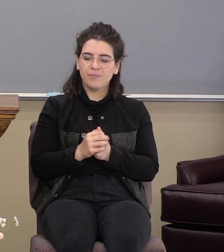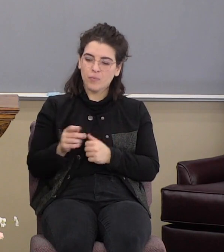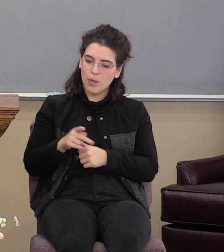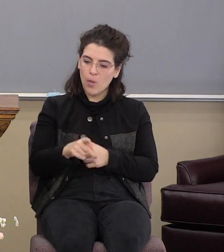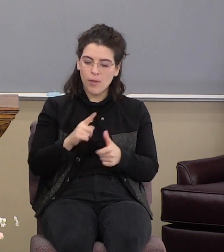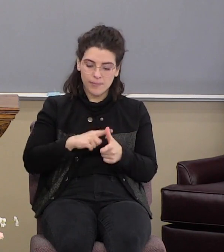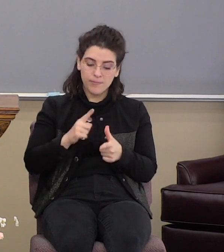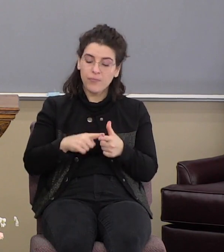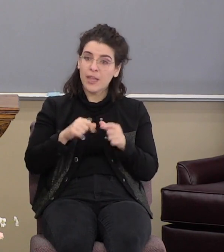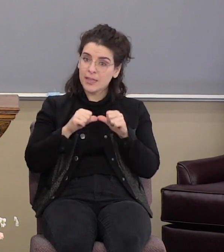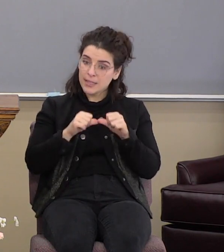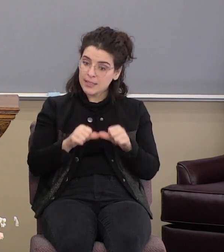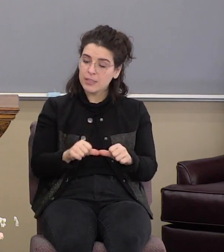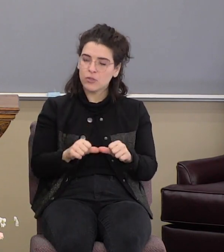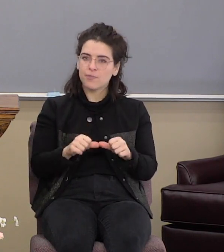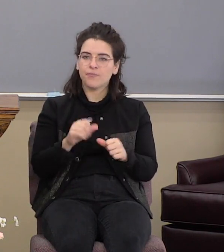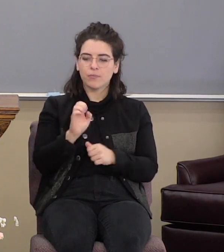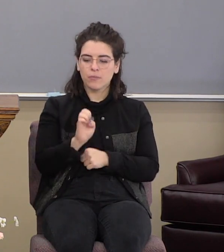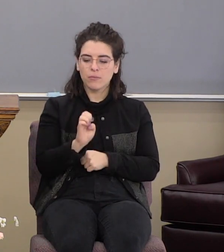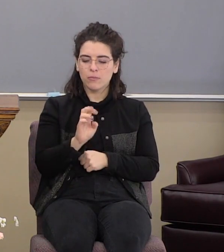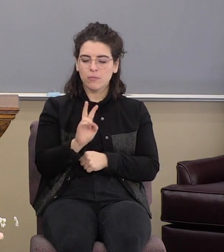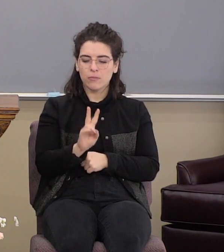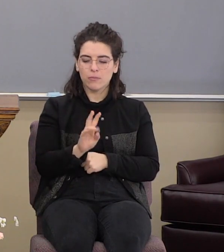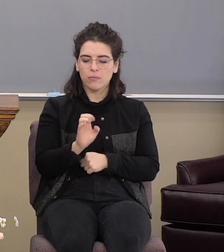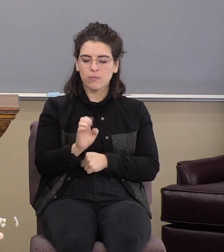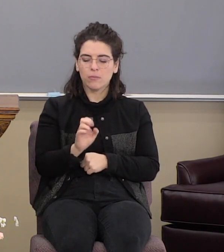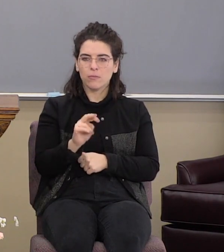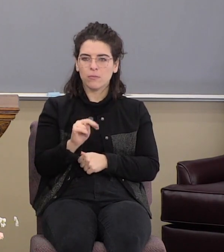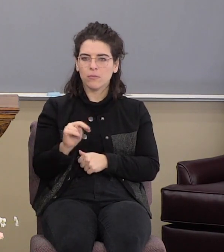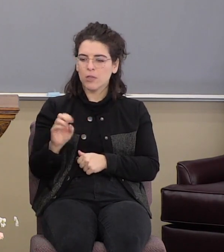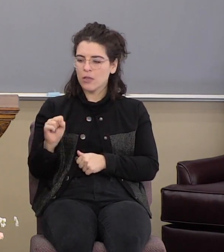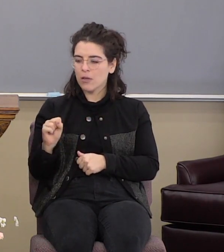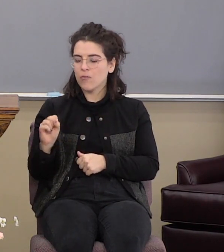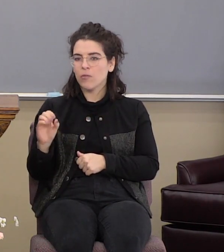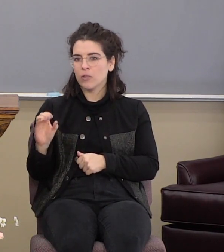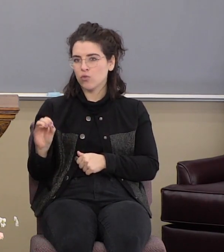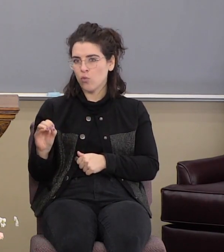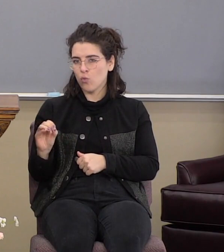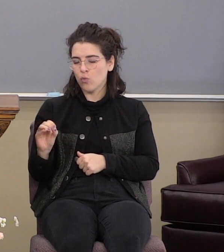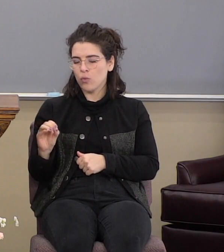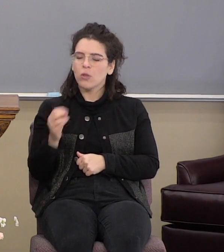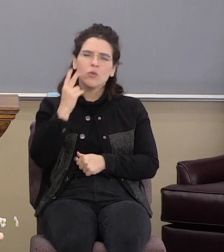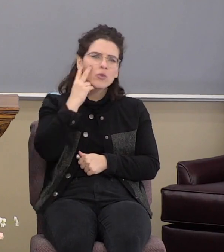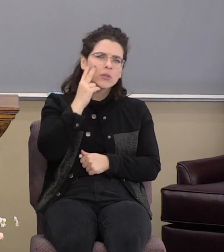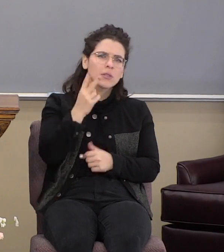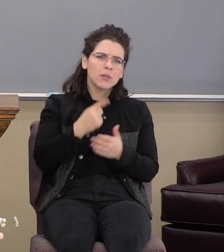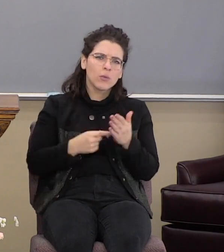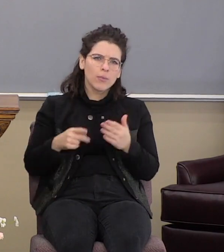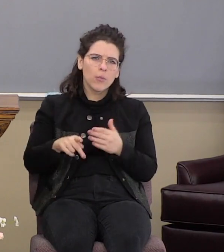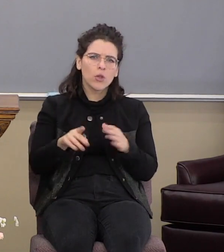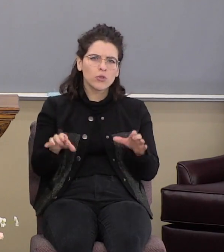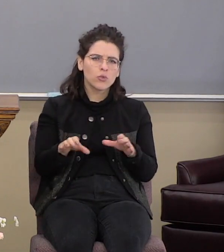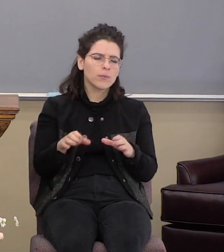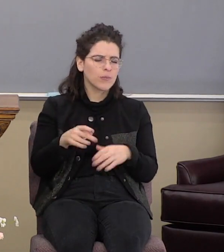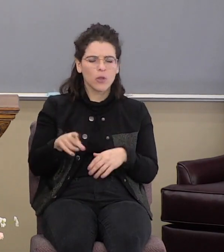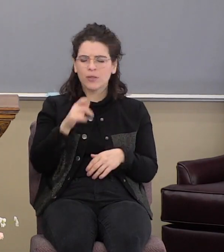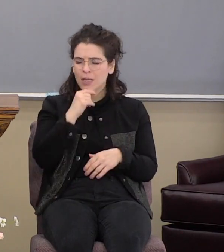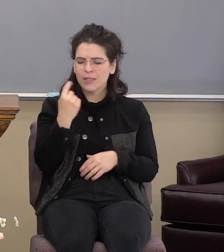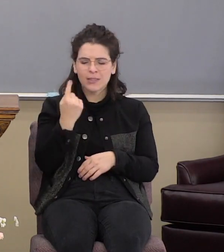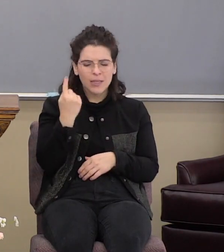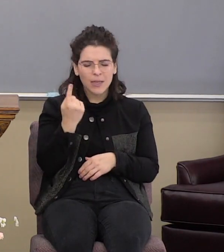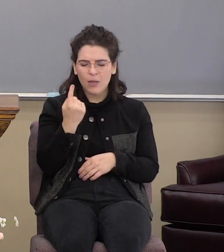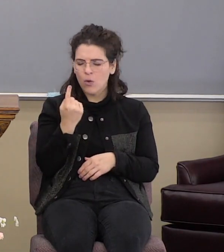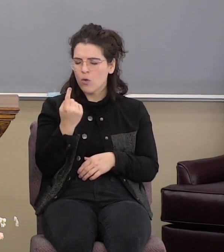Paul then continues, even so. You see what Paul's doing? Paul is not saying